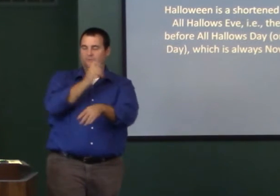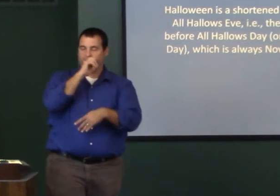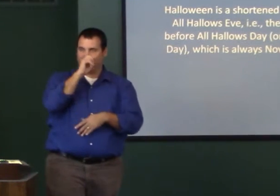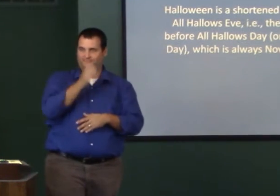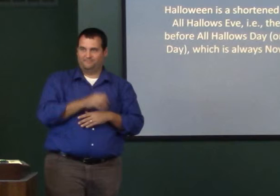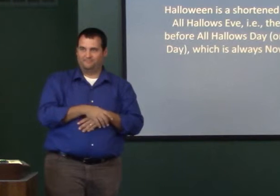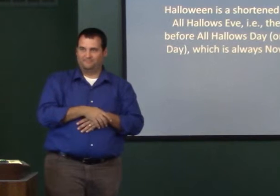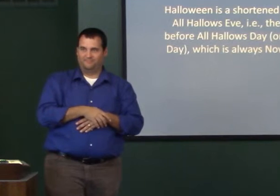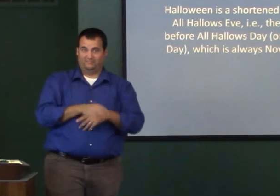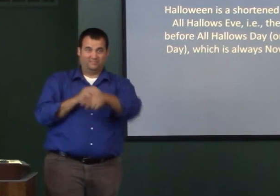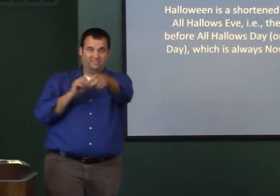before,